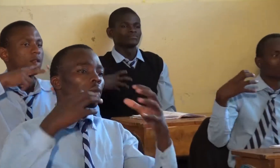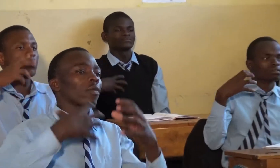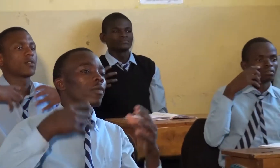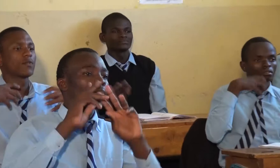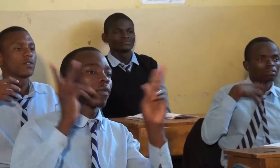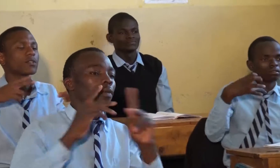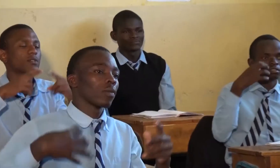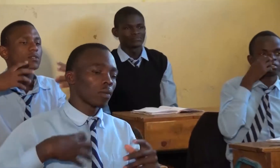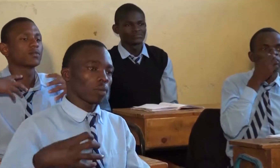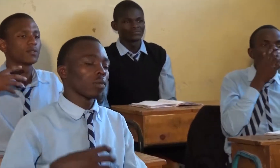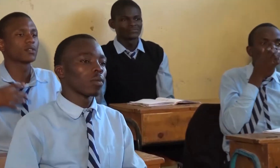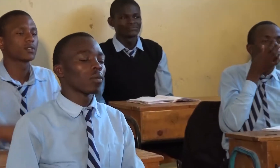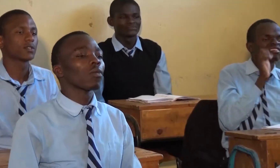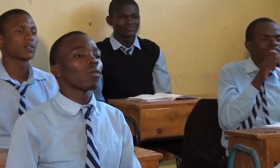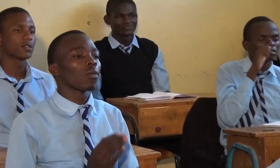Very, very rich. How?